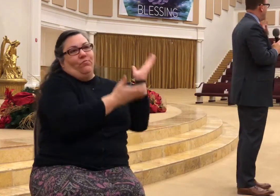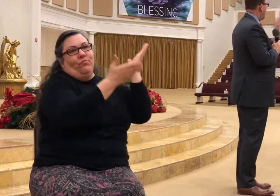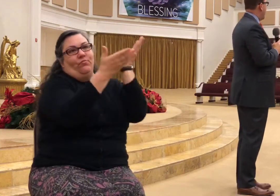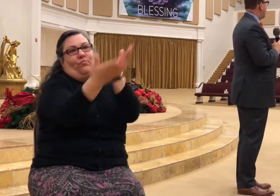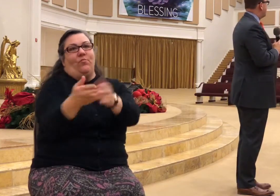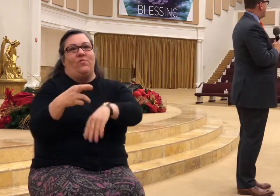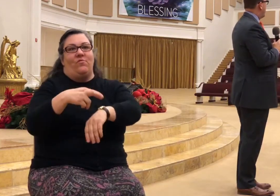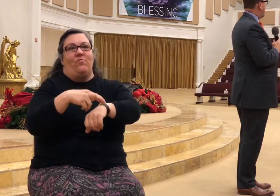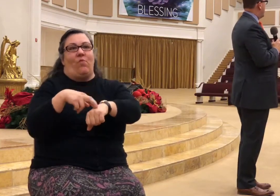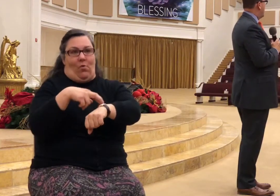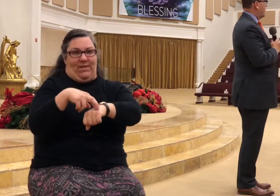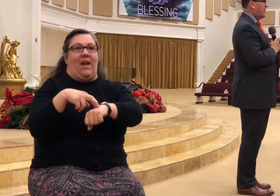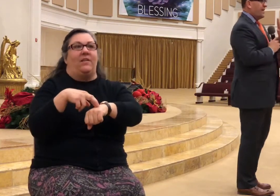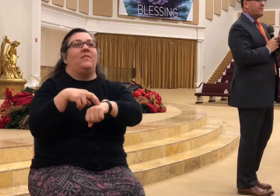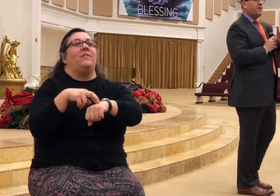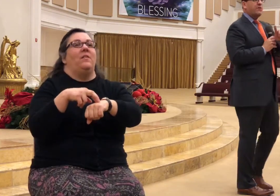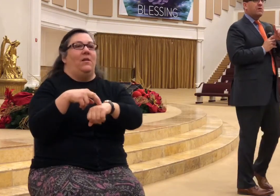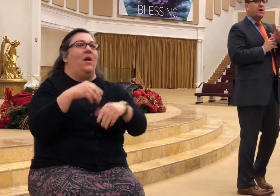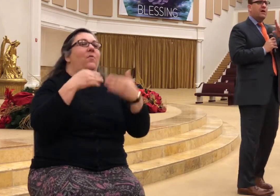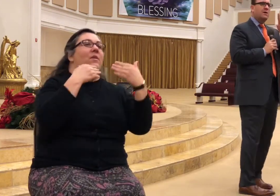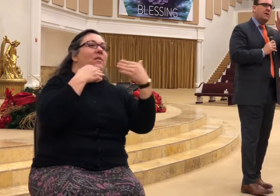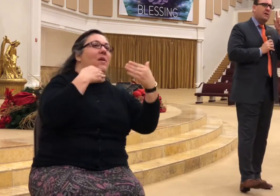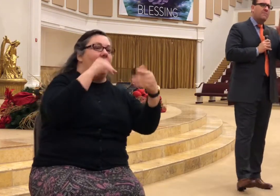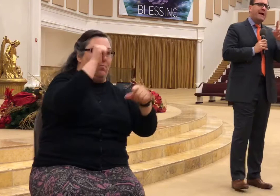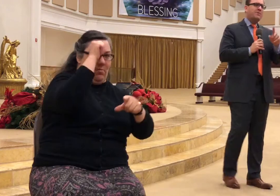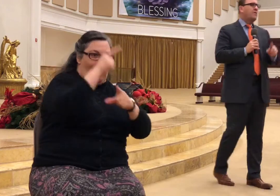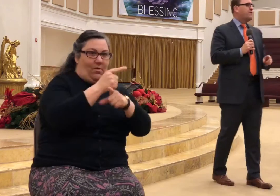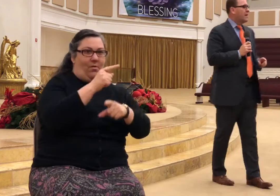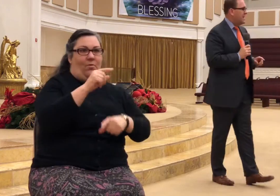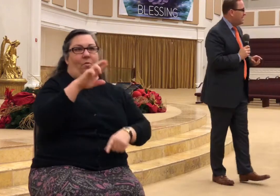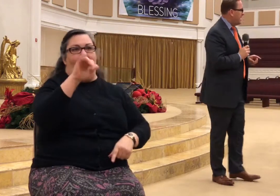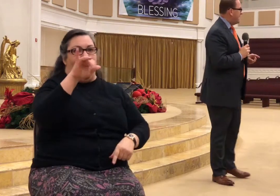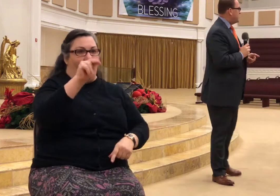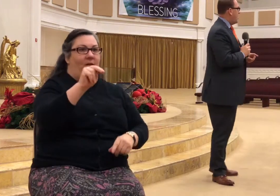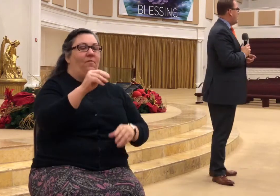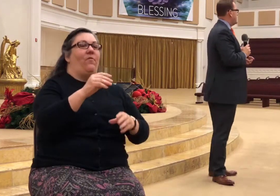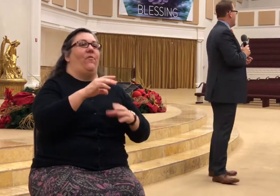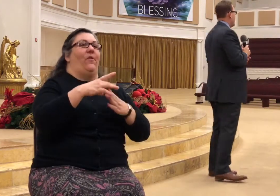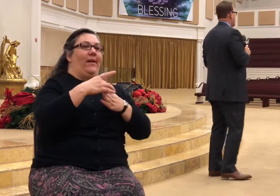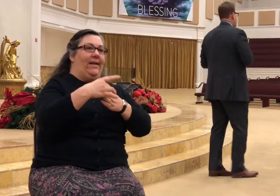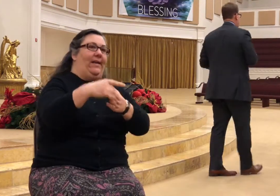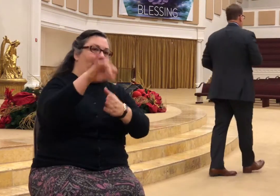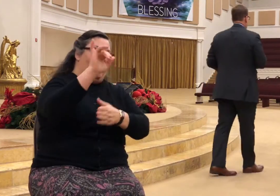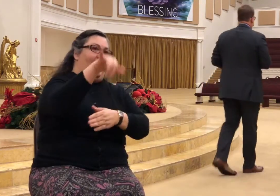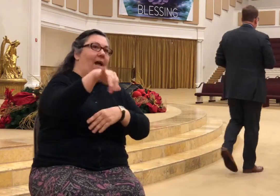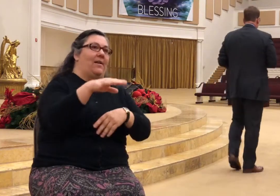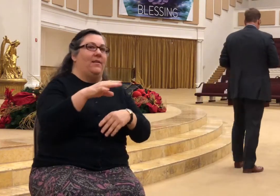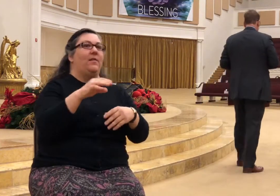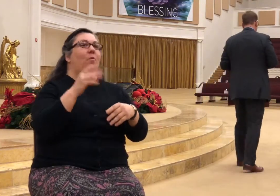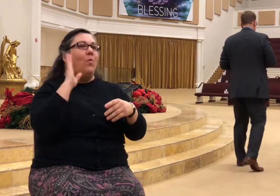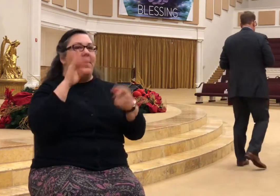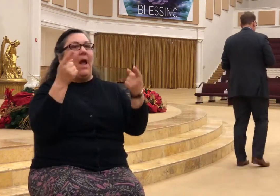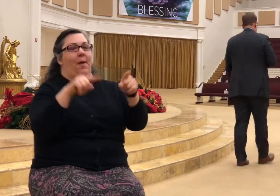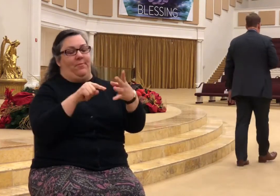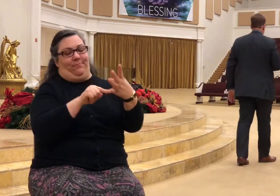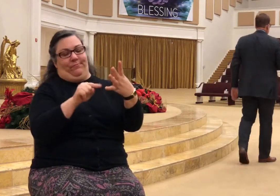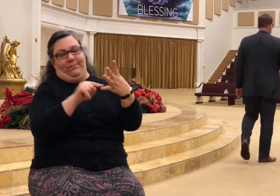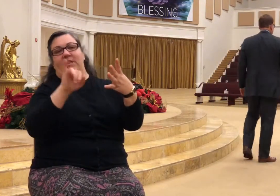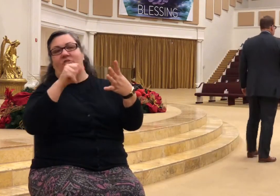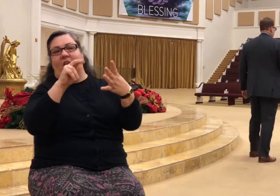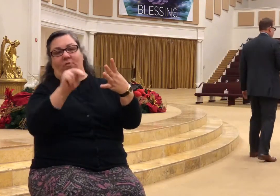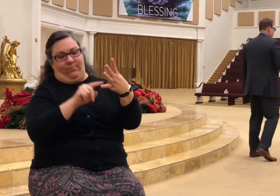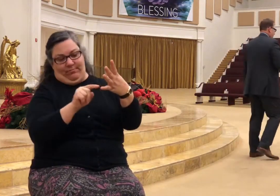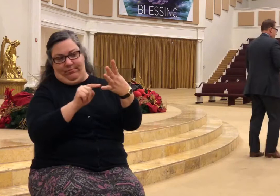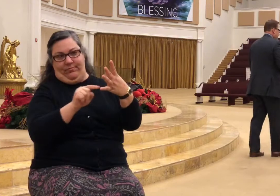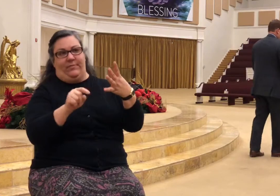going to be doing that. So Brother, we thank Brother Babineau for leading that charge, and that will be coming up. So God doing